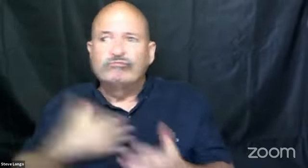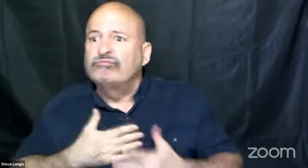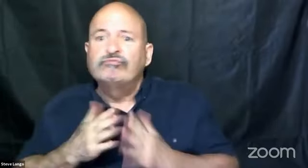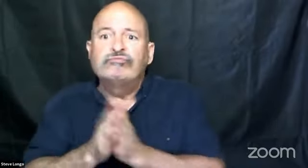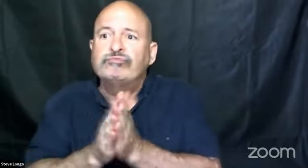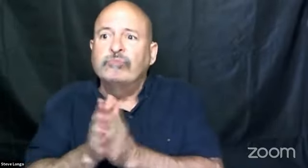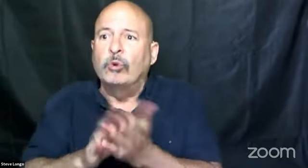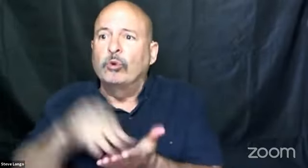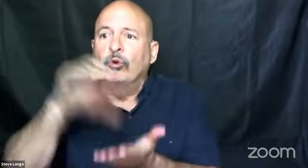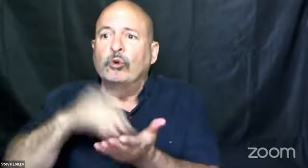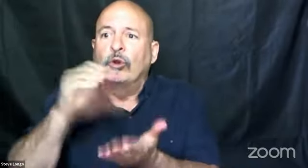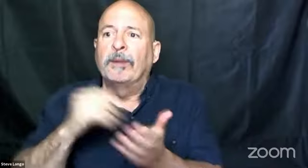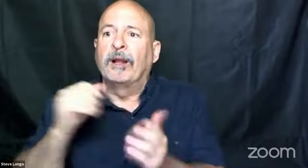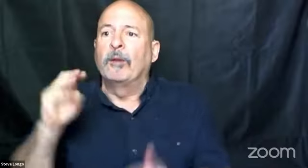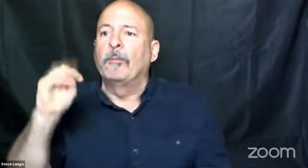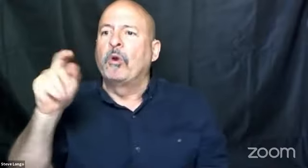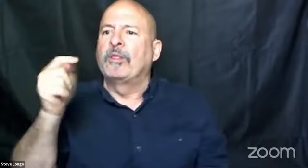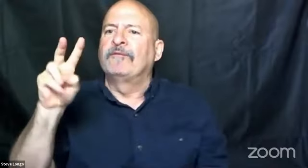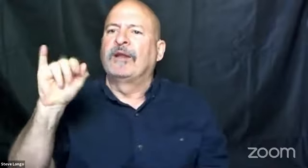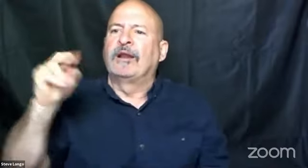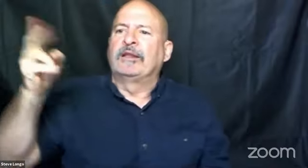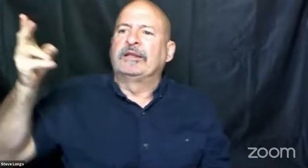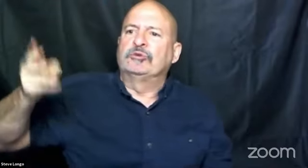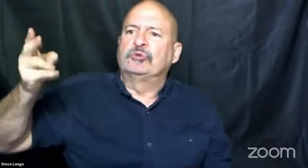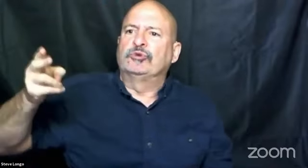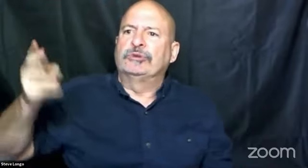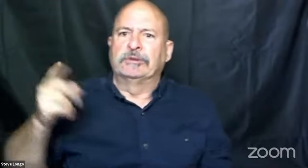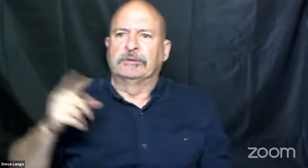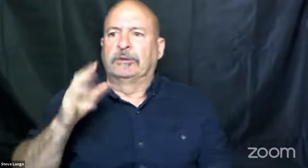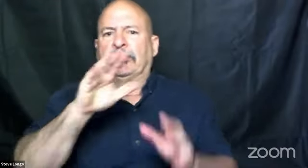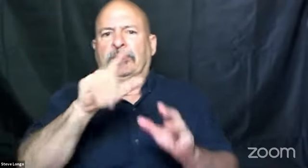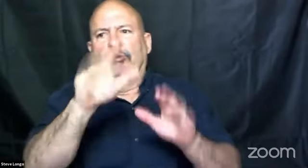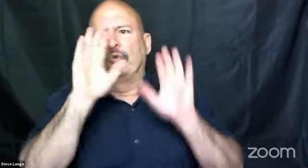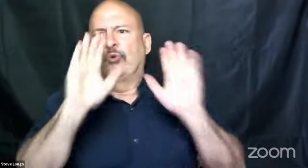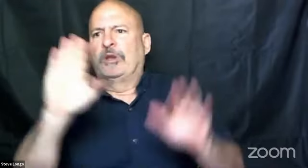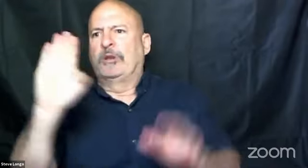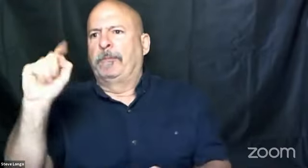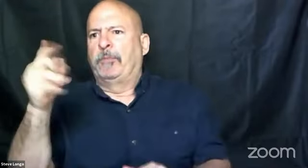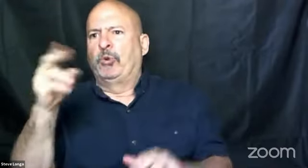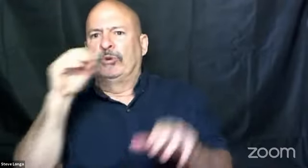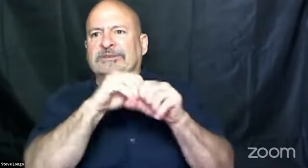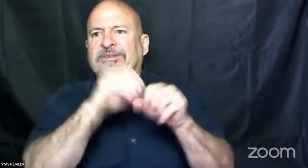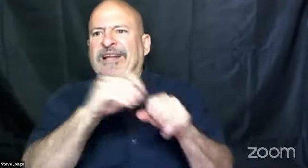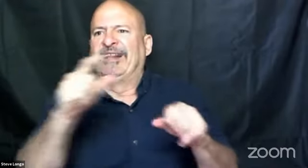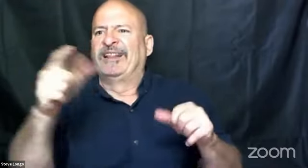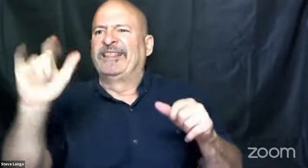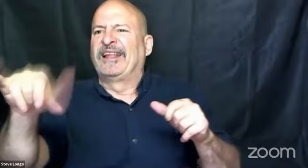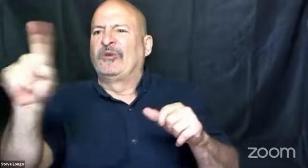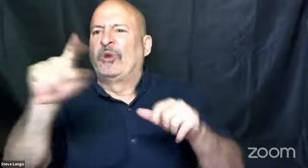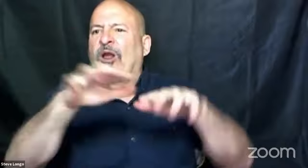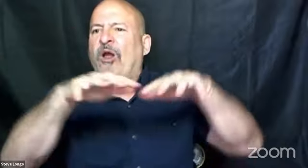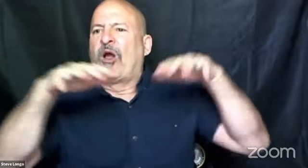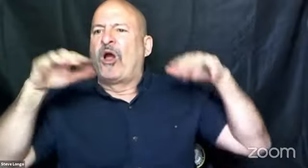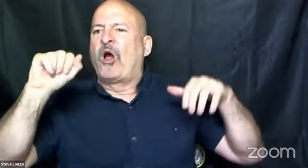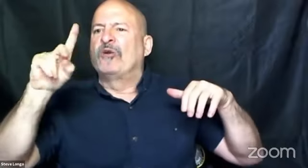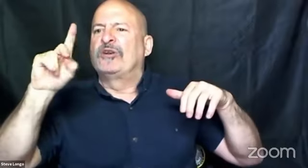just attend Martha's Vineyard. People were even bringing their family members, which was such a pleasure to see. And like I had said, I believe it's been one of the biggest crowds that